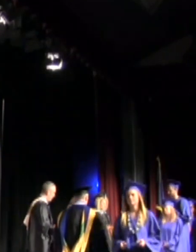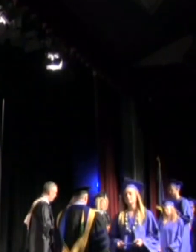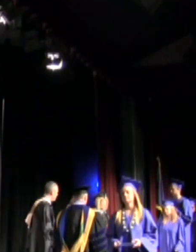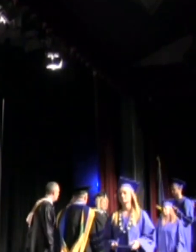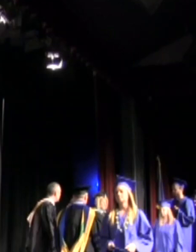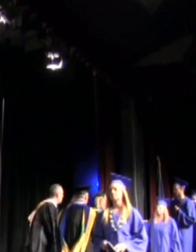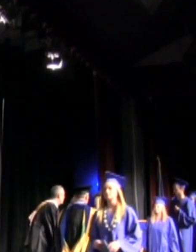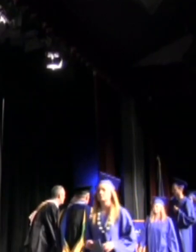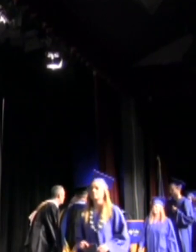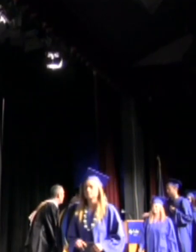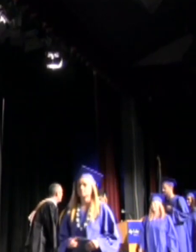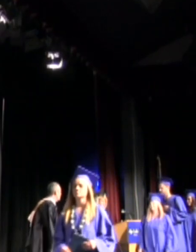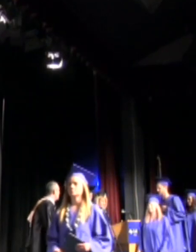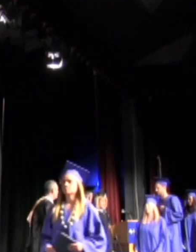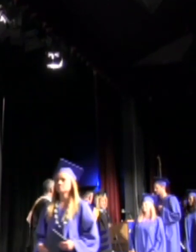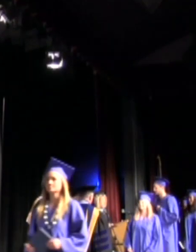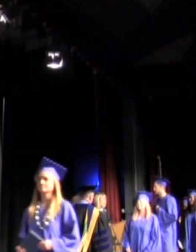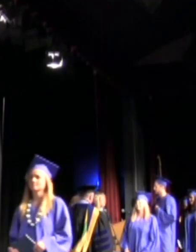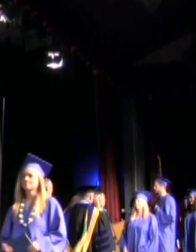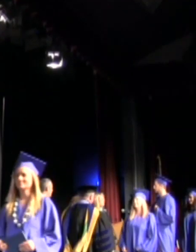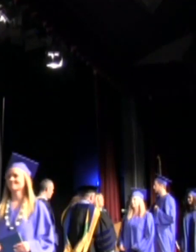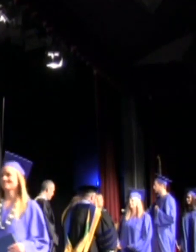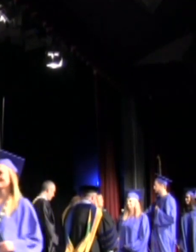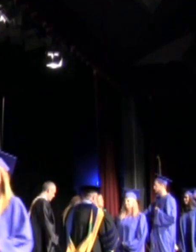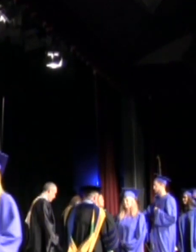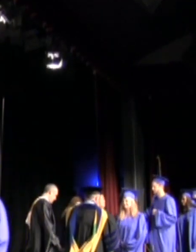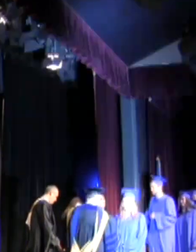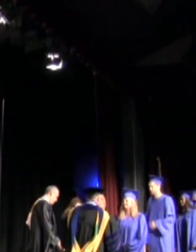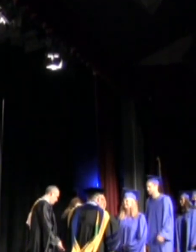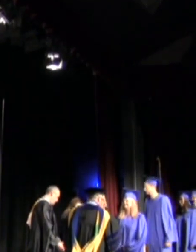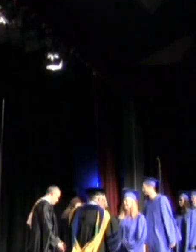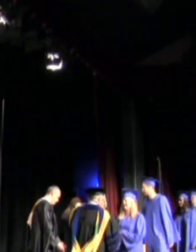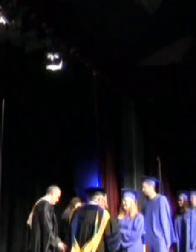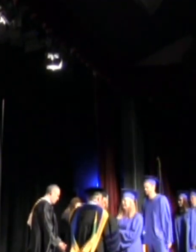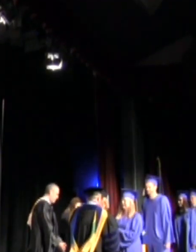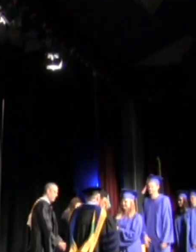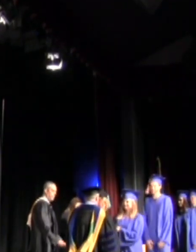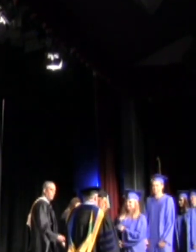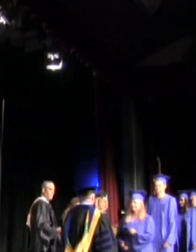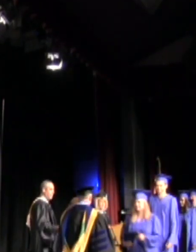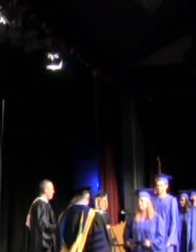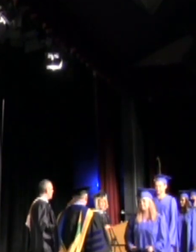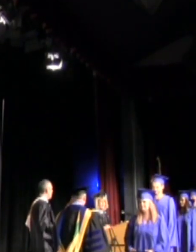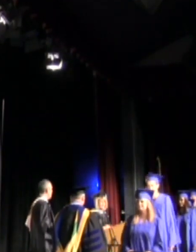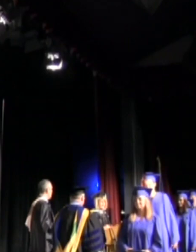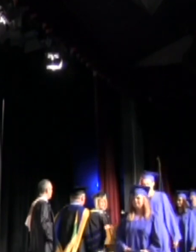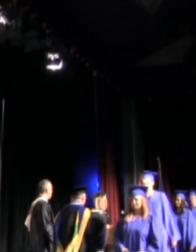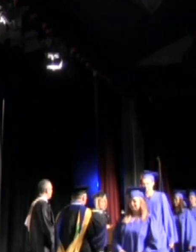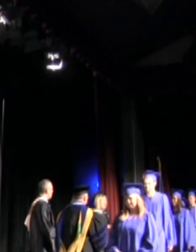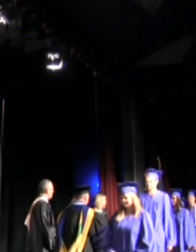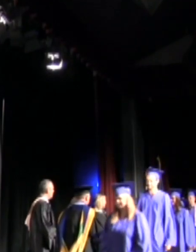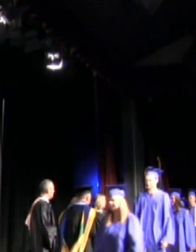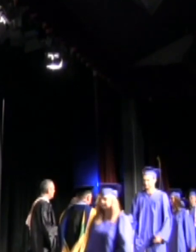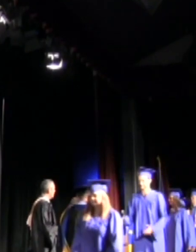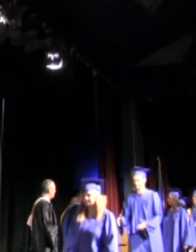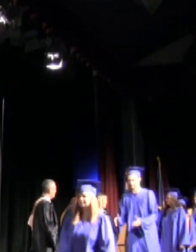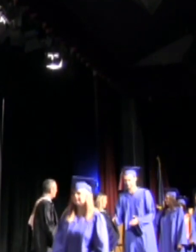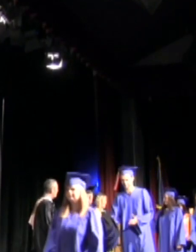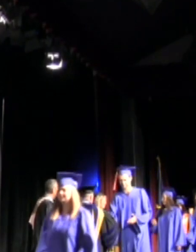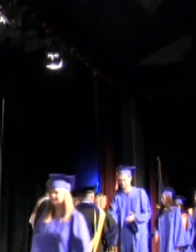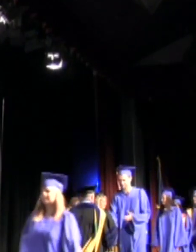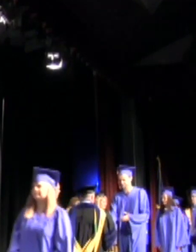Jacqueline Walker, Associate in Arts, Business Administration. Alex Weston, Associate in Arts, Liberal Arts.